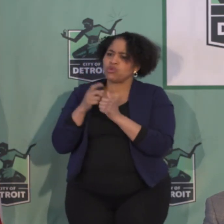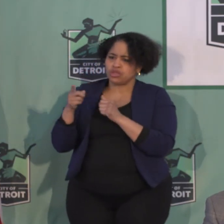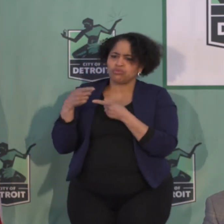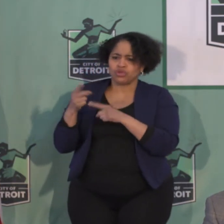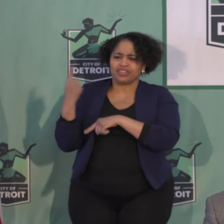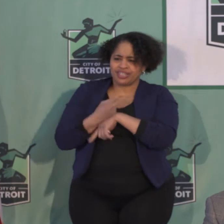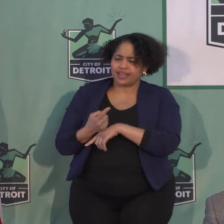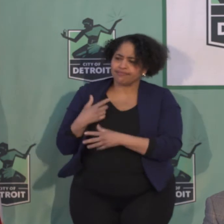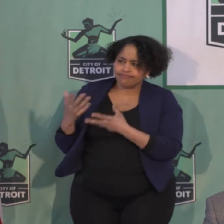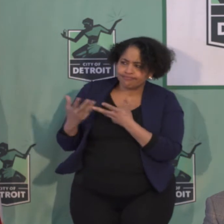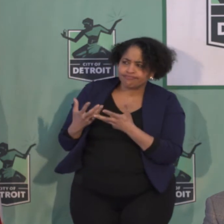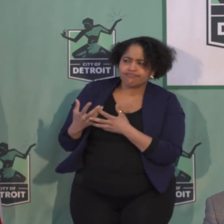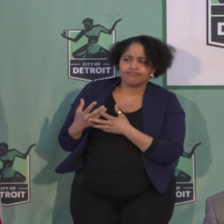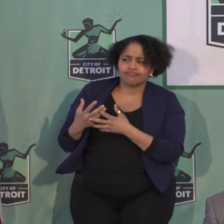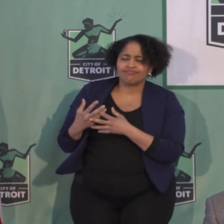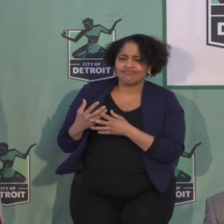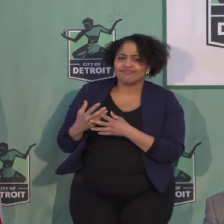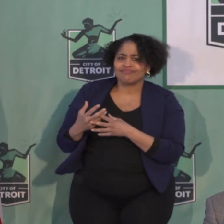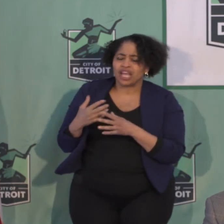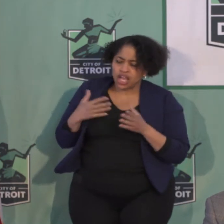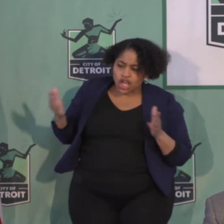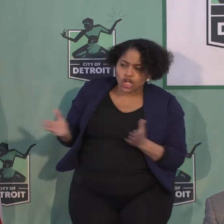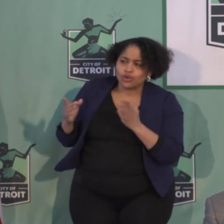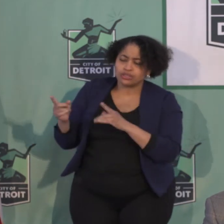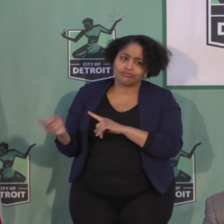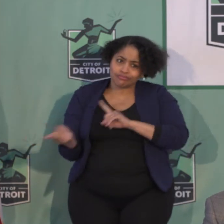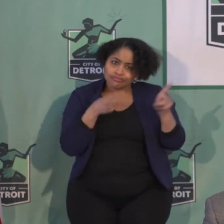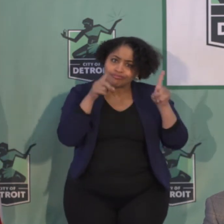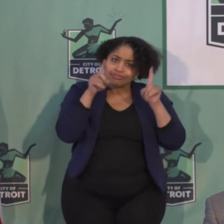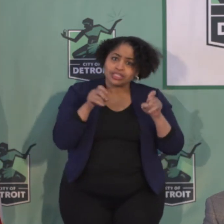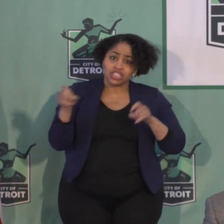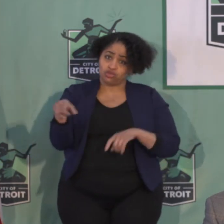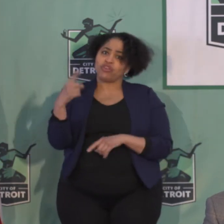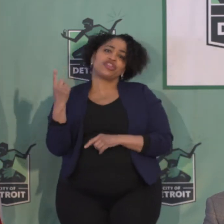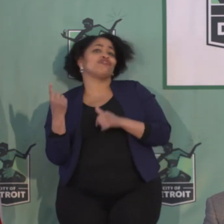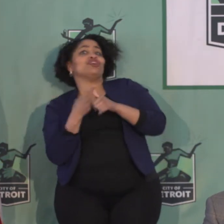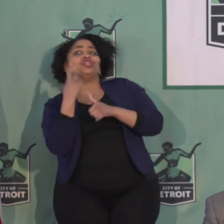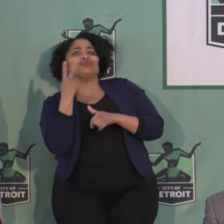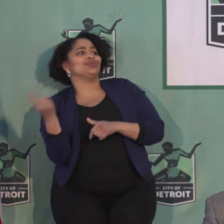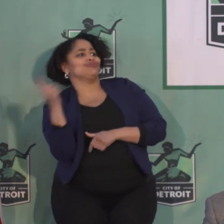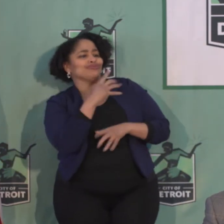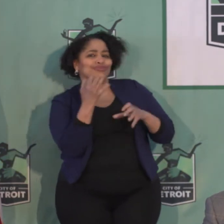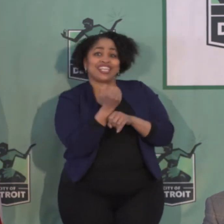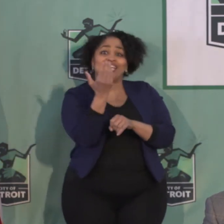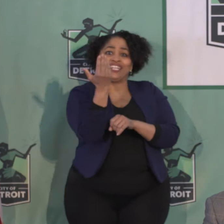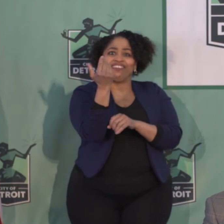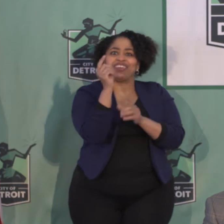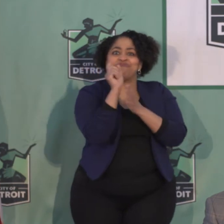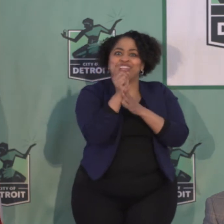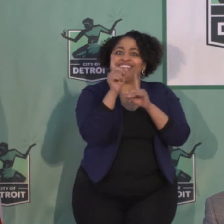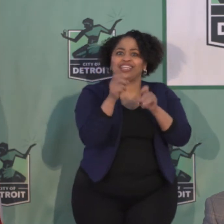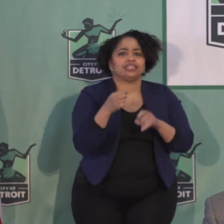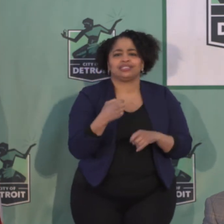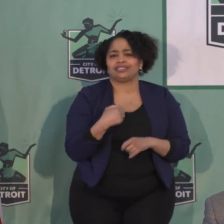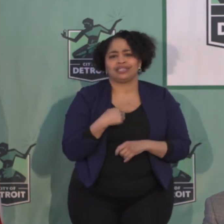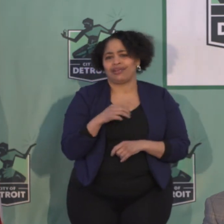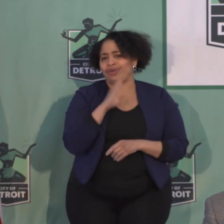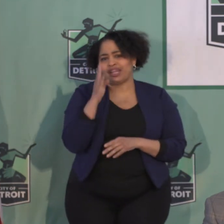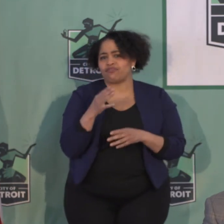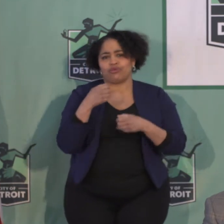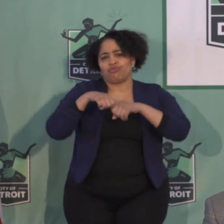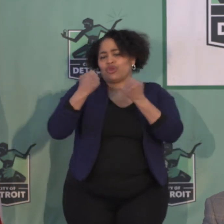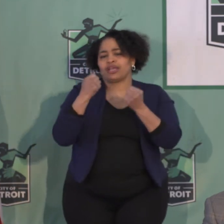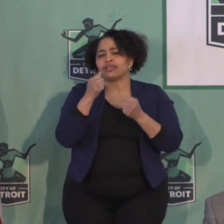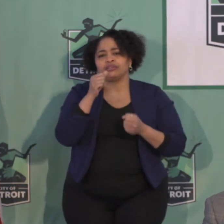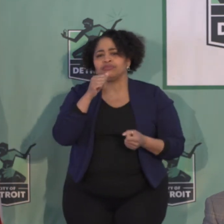day and encouraged him to get a test. He was one of the first ones to get the 15-minute test. I would never break patient confidence,